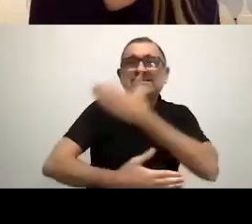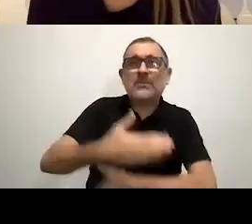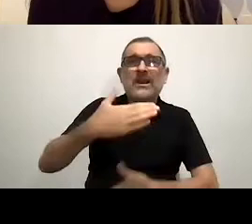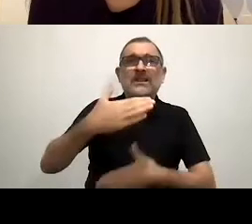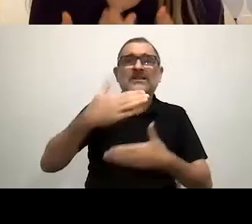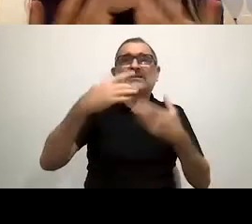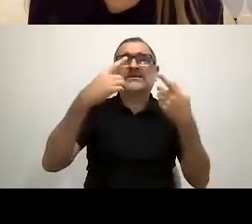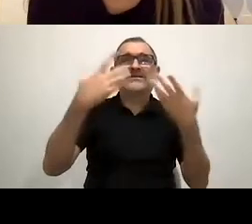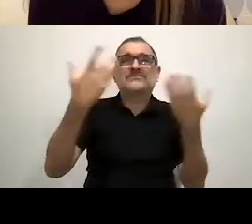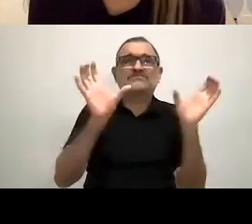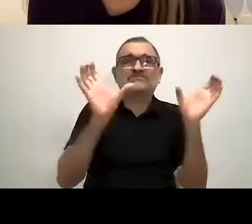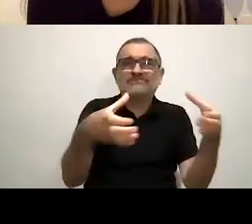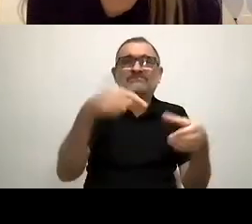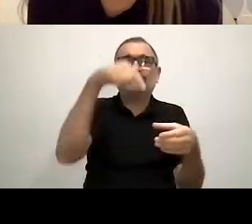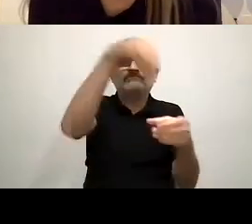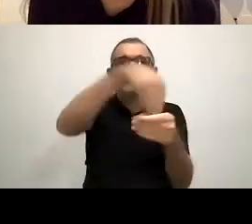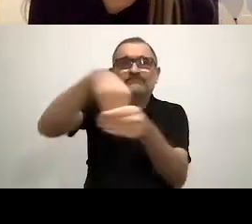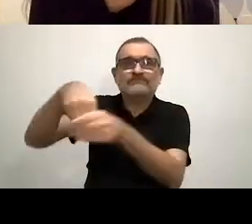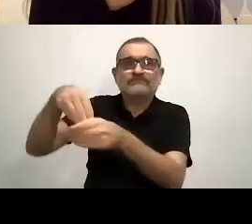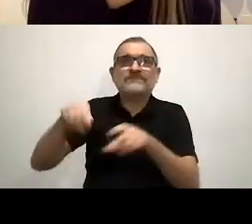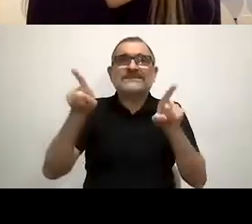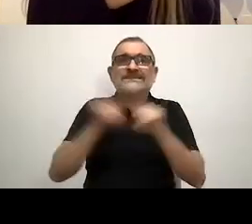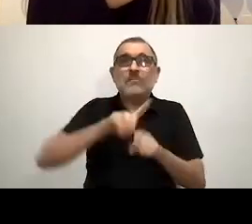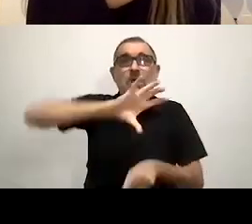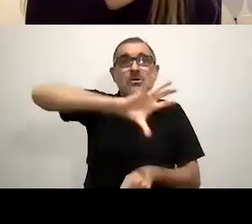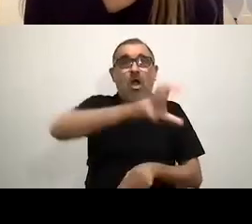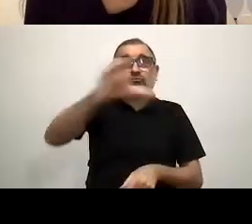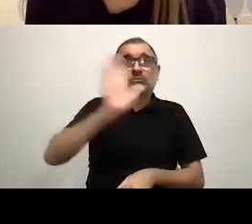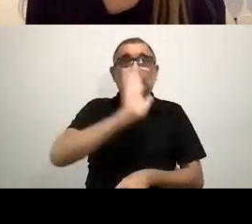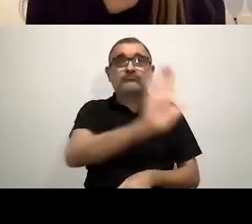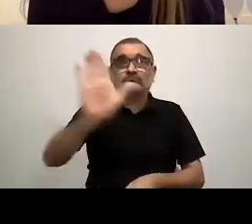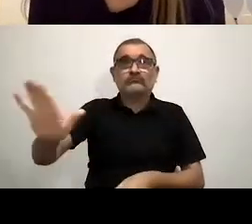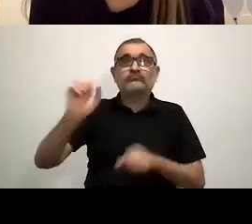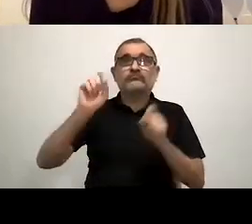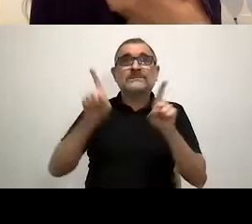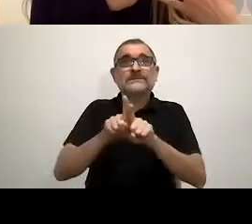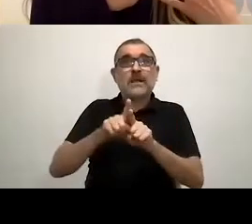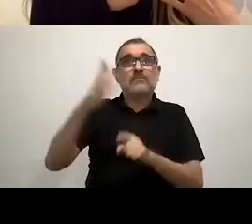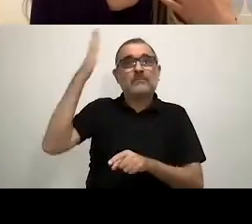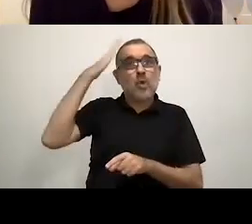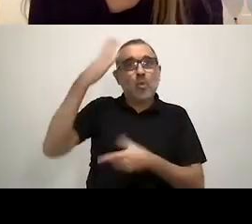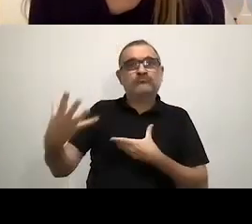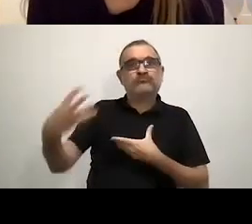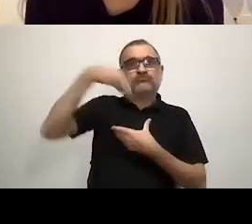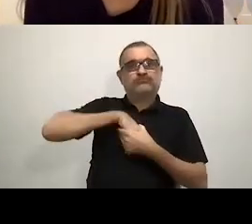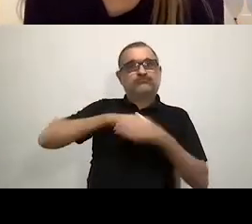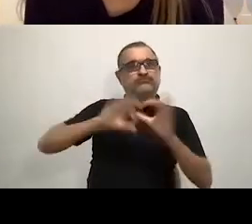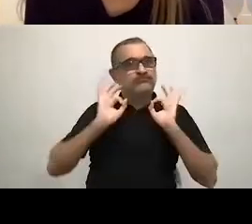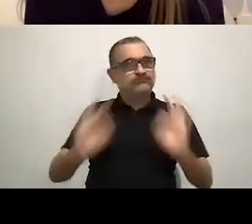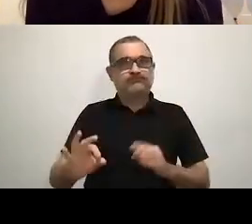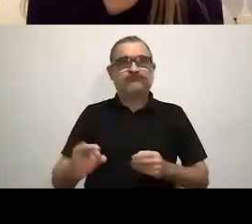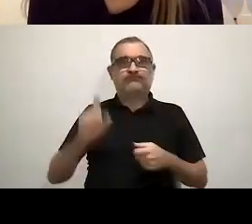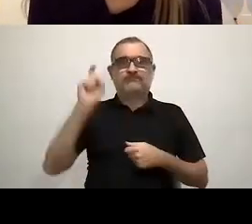of countries, their cultures, politics, and history. So that's the essential knowledge that is required to